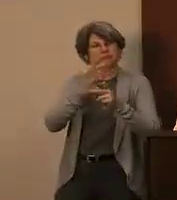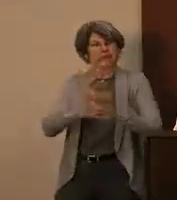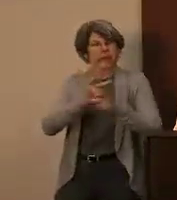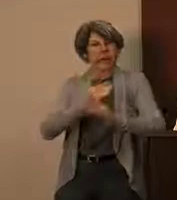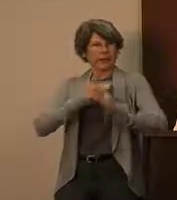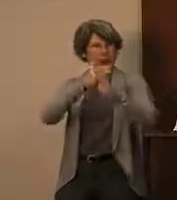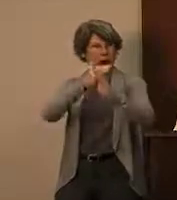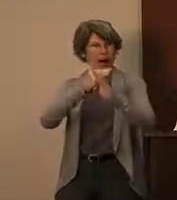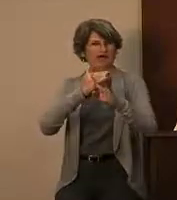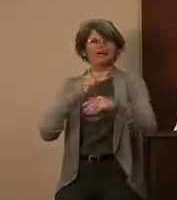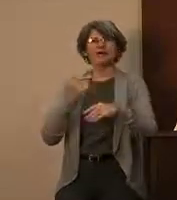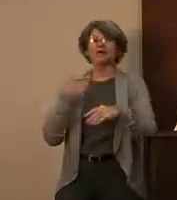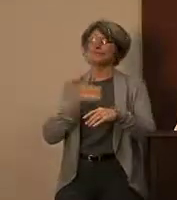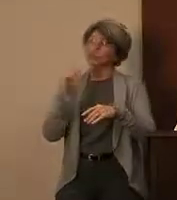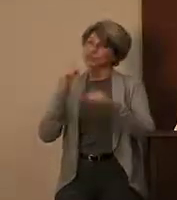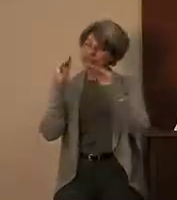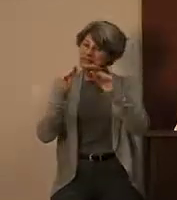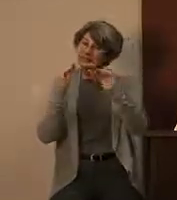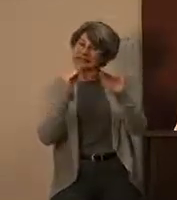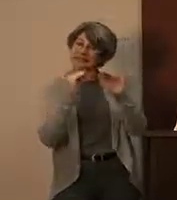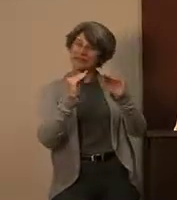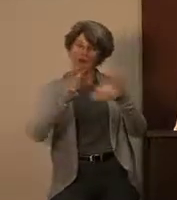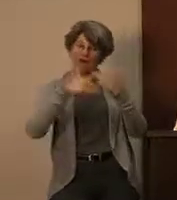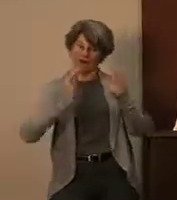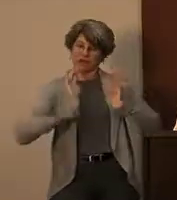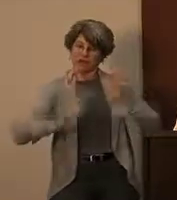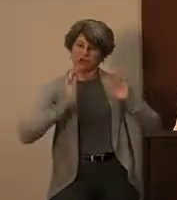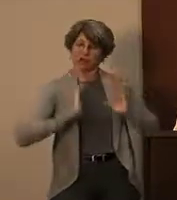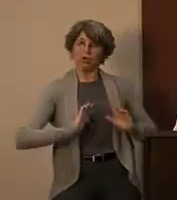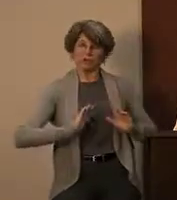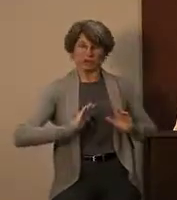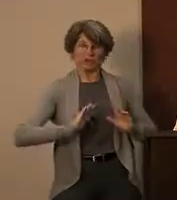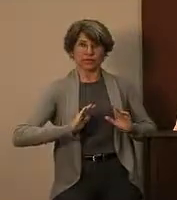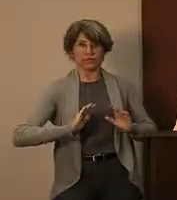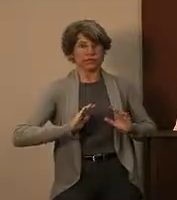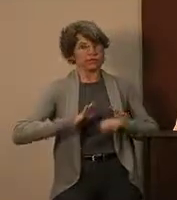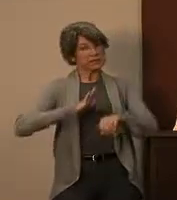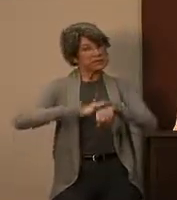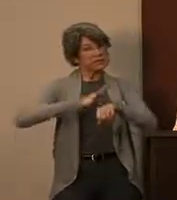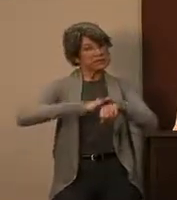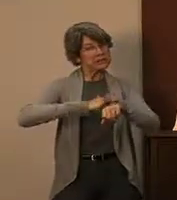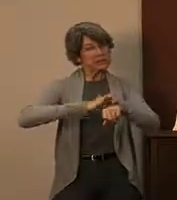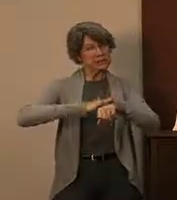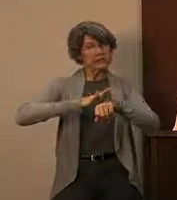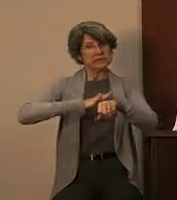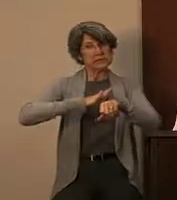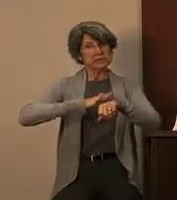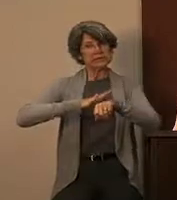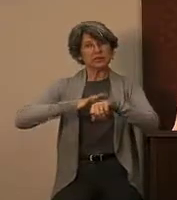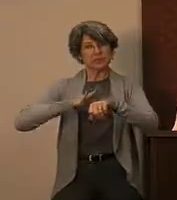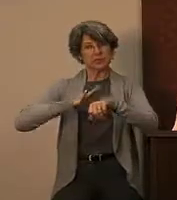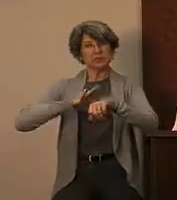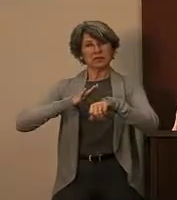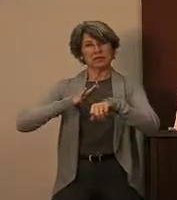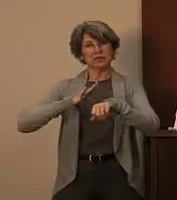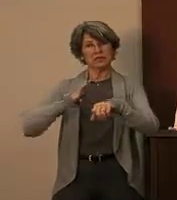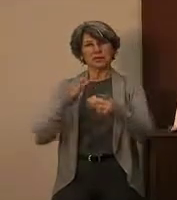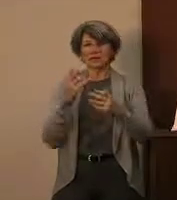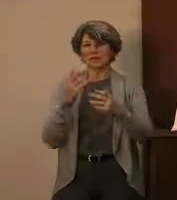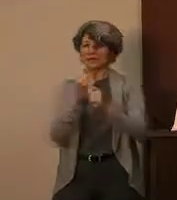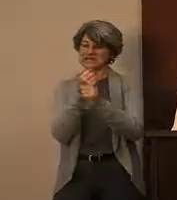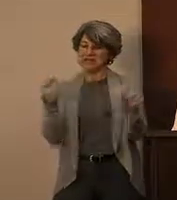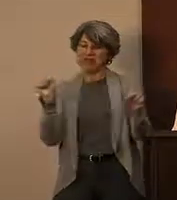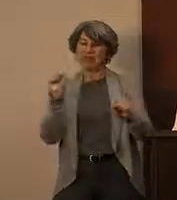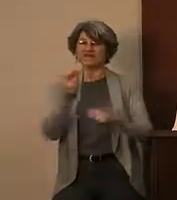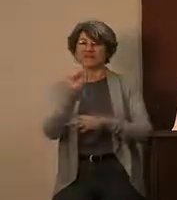we do need to teach all of our healthcare consumers in the behavioral health settings we need to teach safe